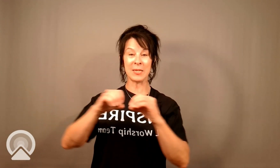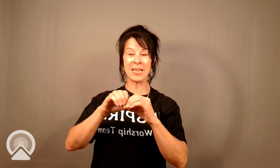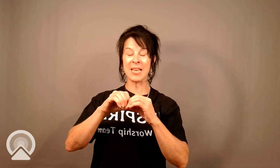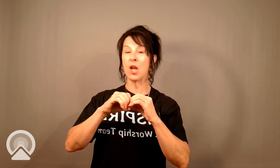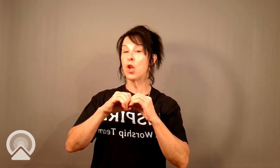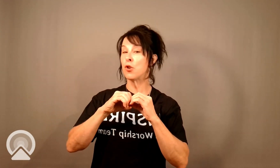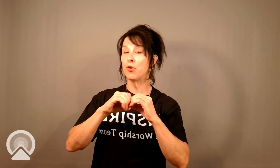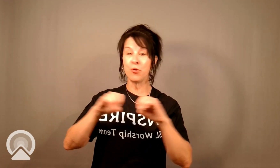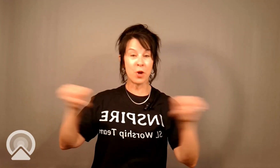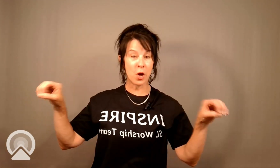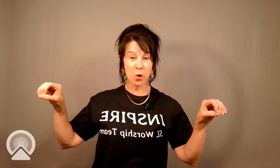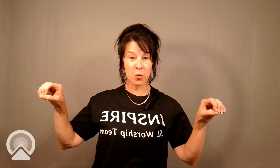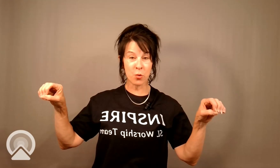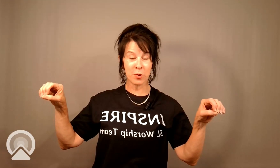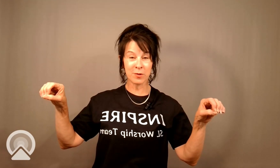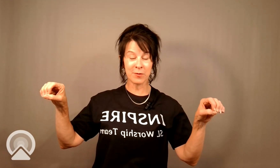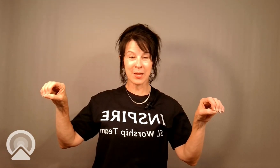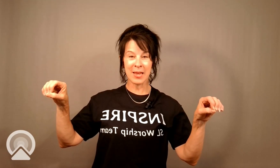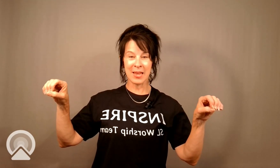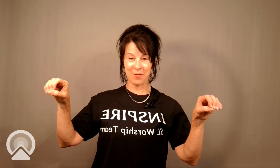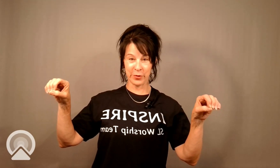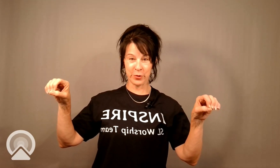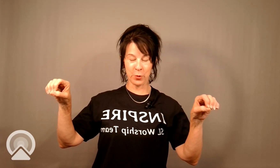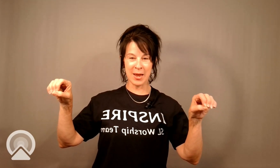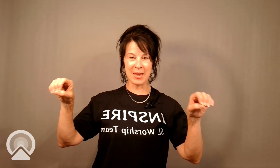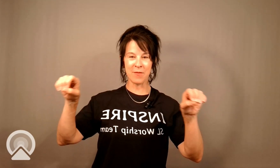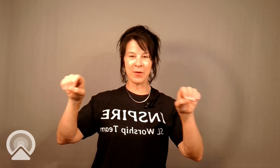again. No. And for grave,